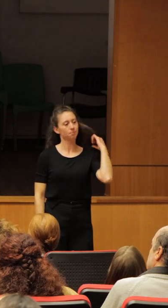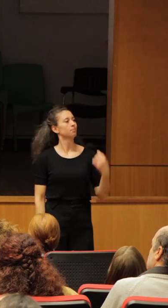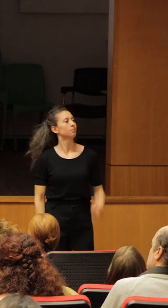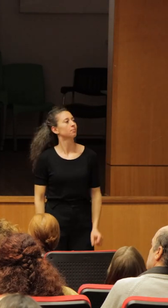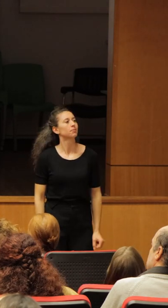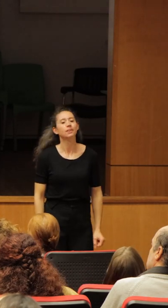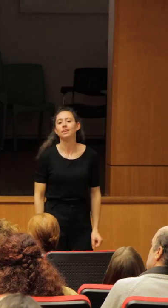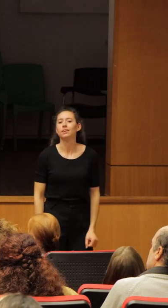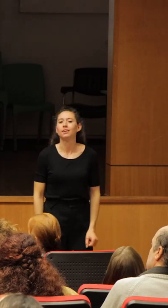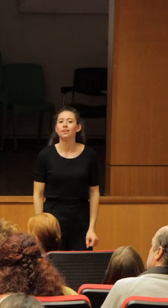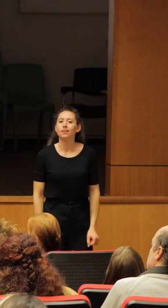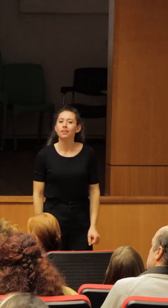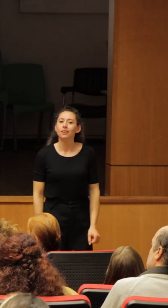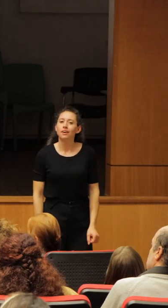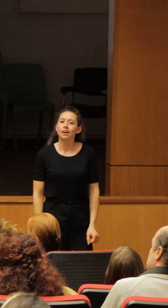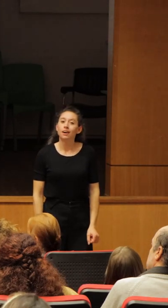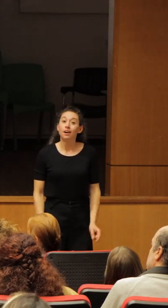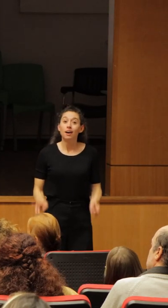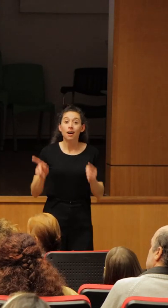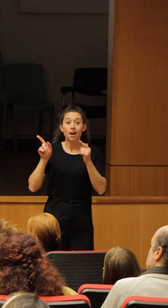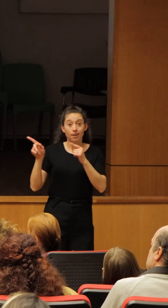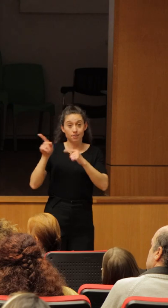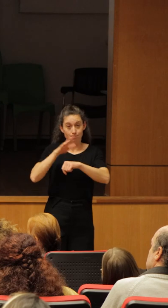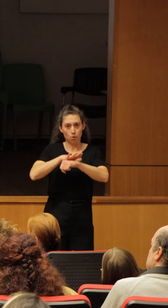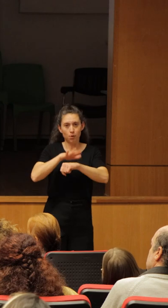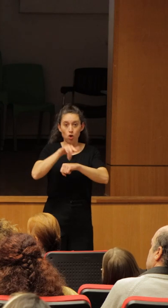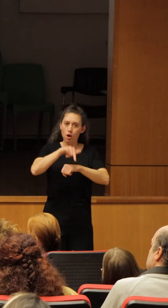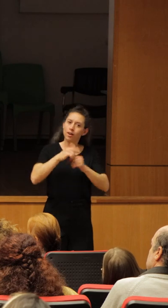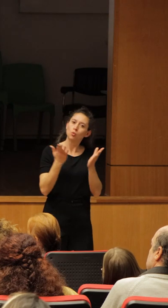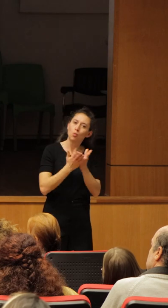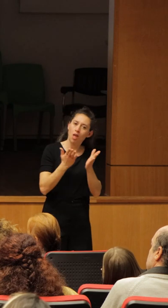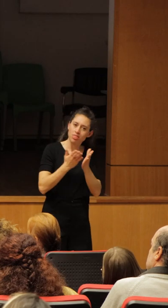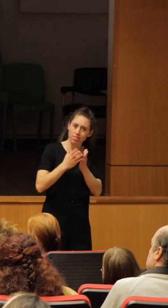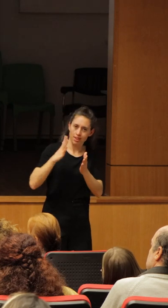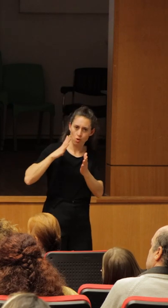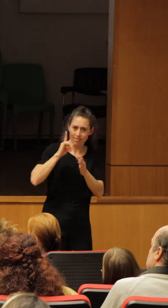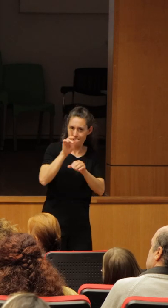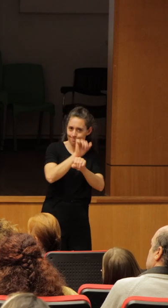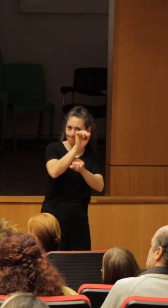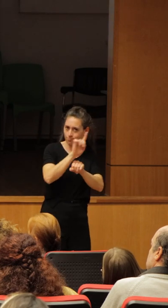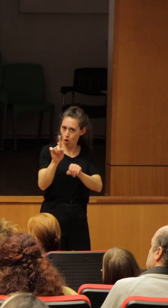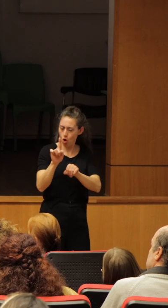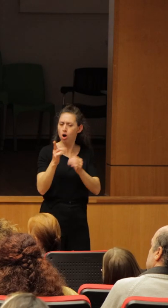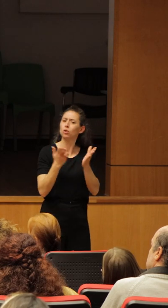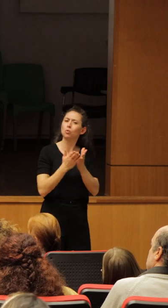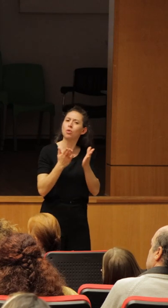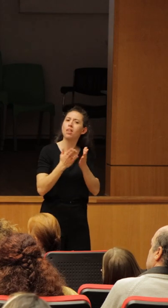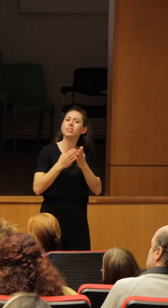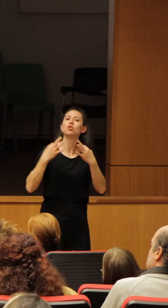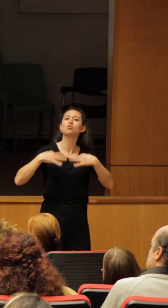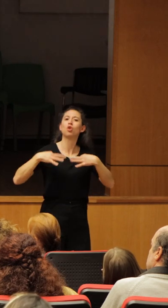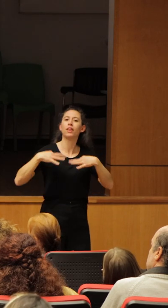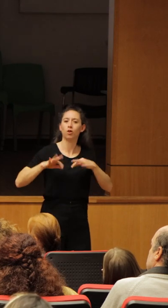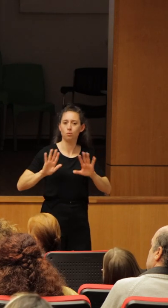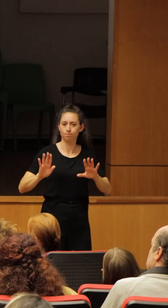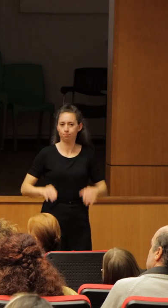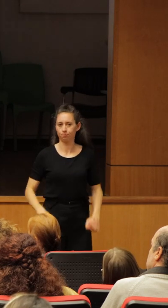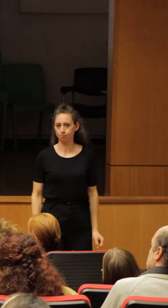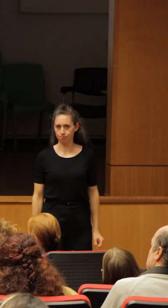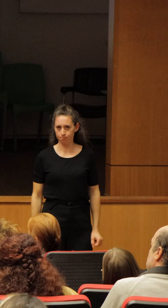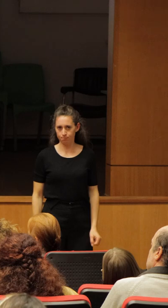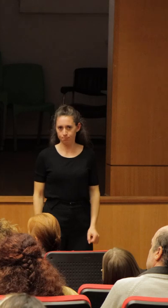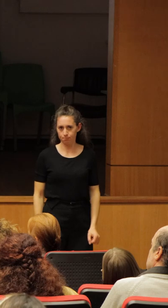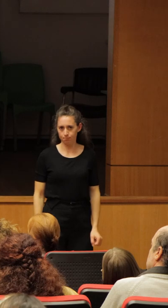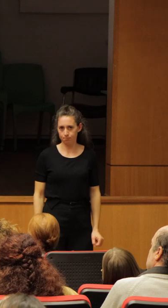was in the market. Él en ese momento estaba estudiando todavía y era soltero. And on the